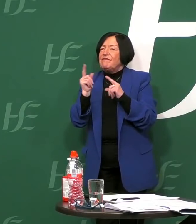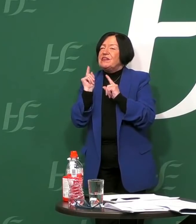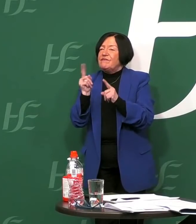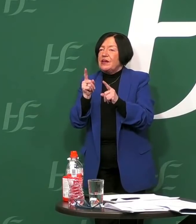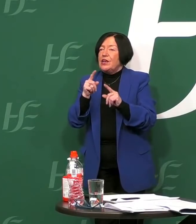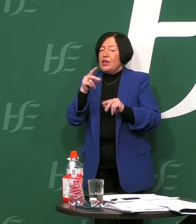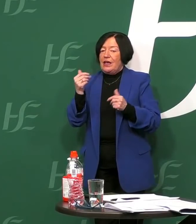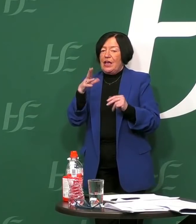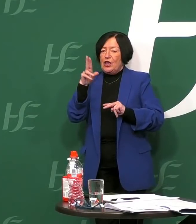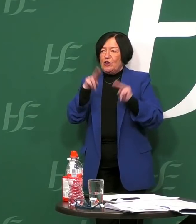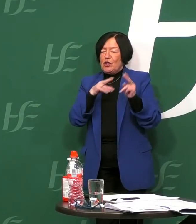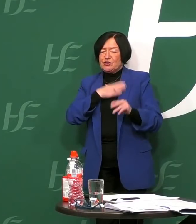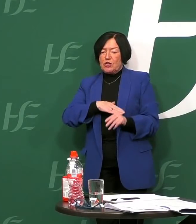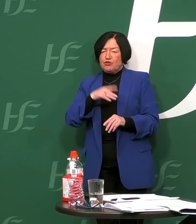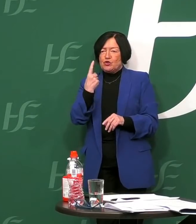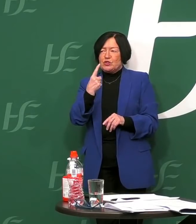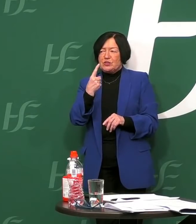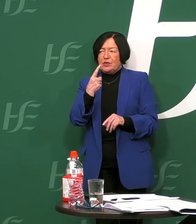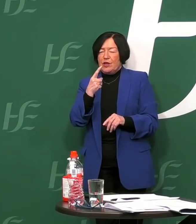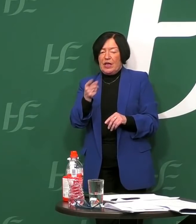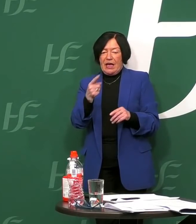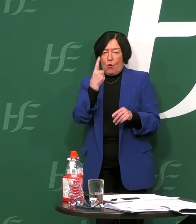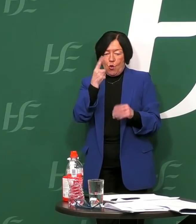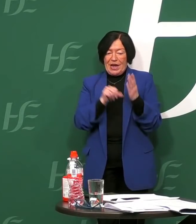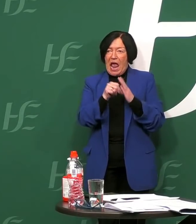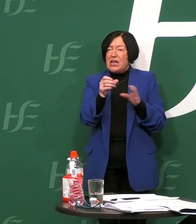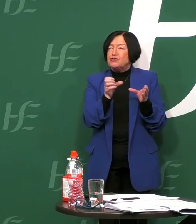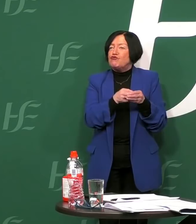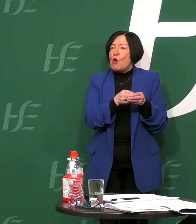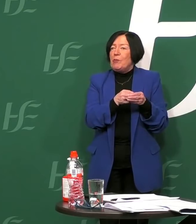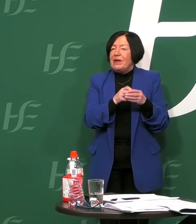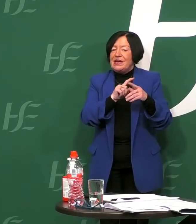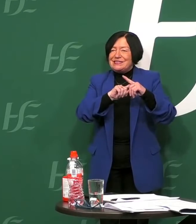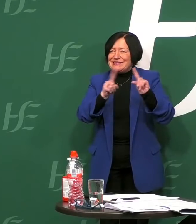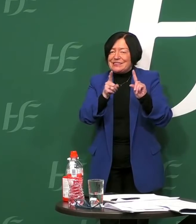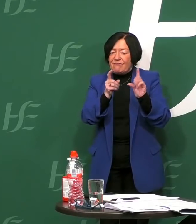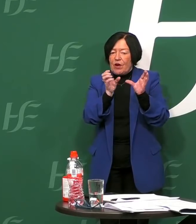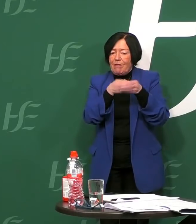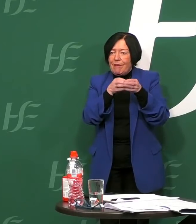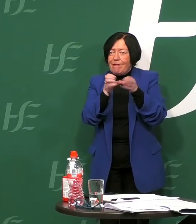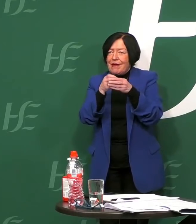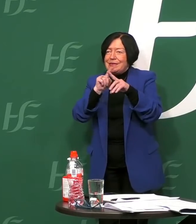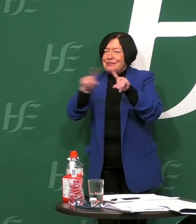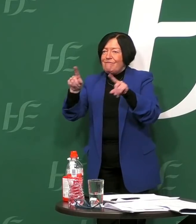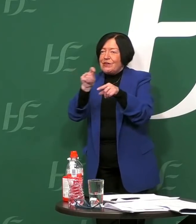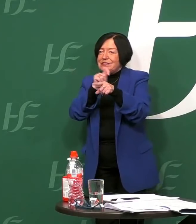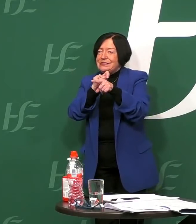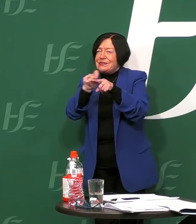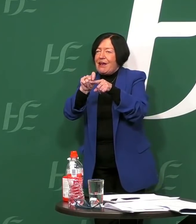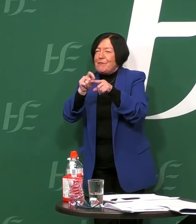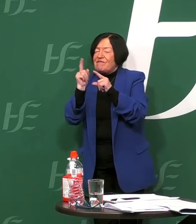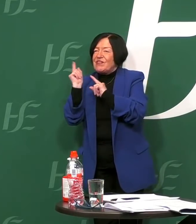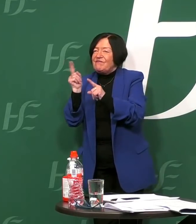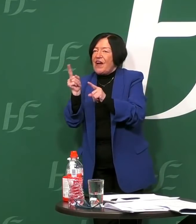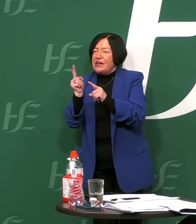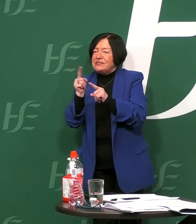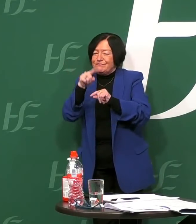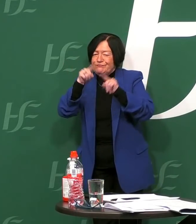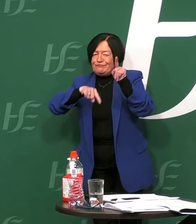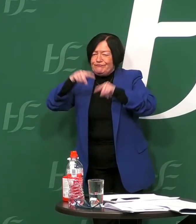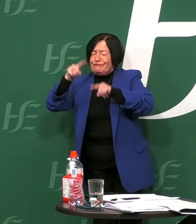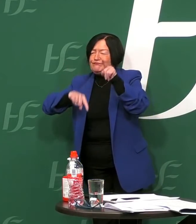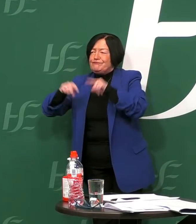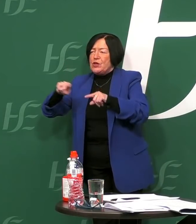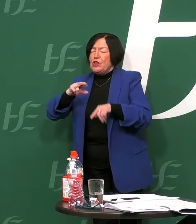very nuanced. It's not just an age group we're talking about, it's a different type of advice, a different grade of advice, and not